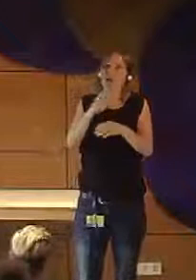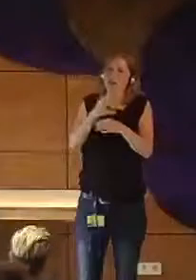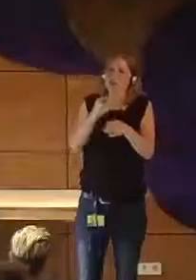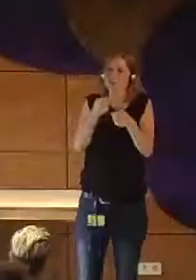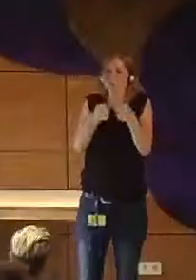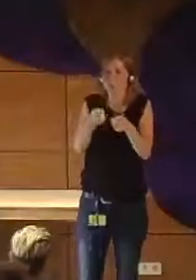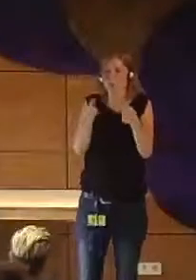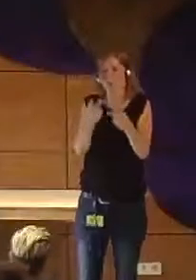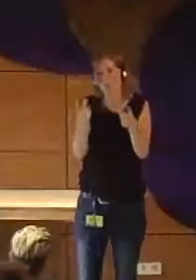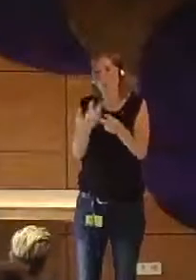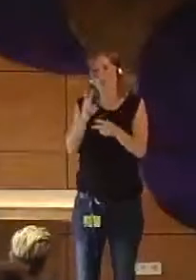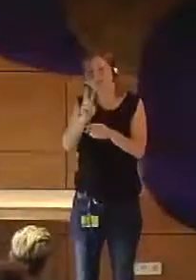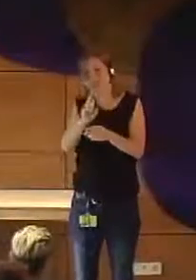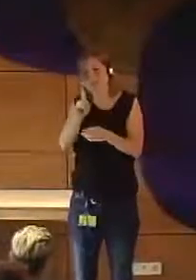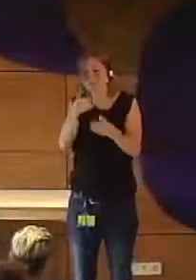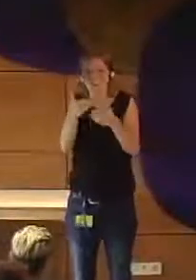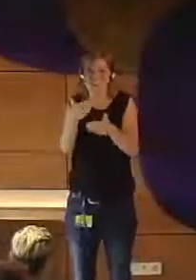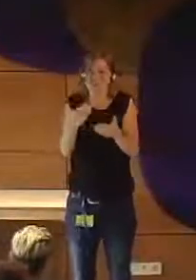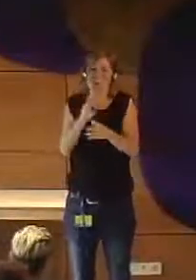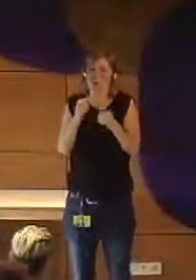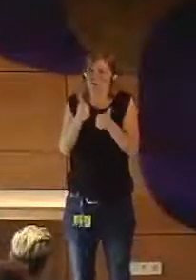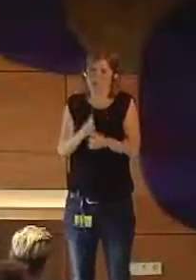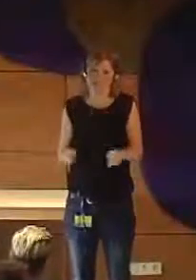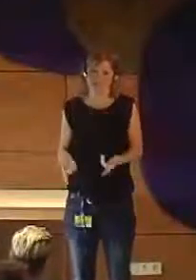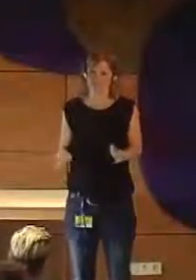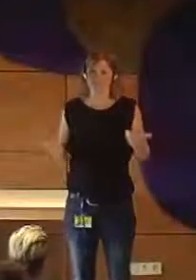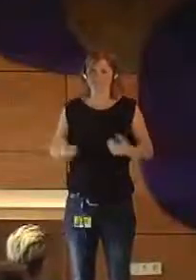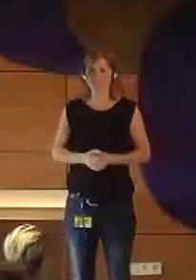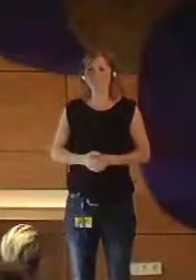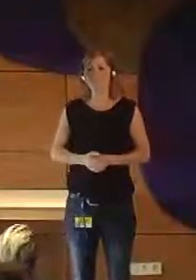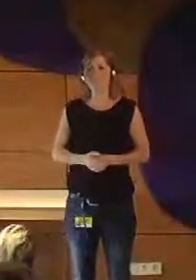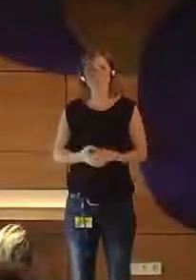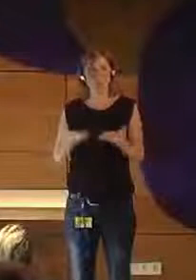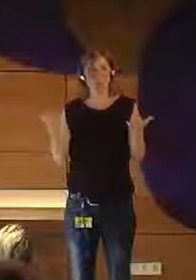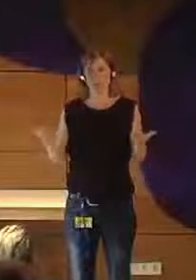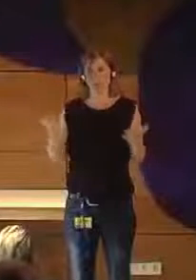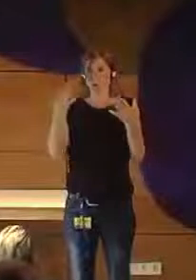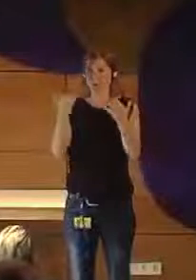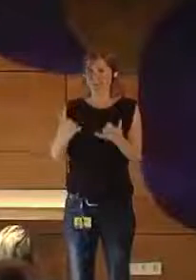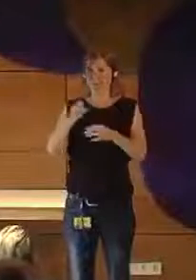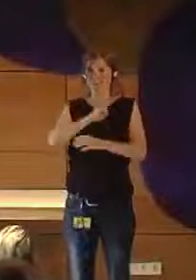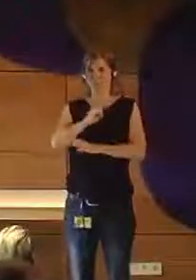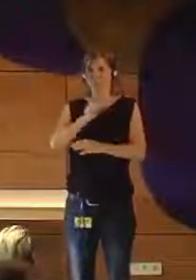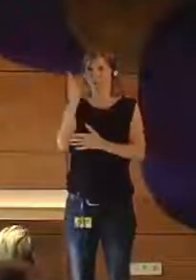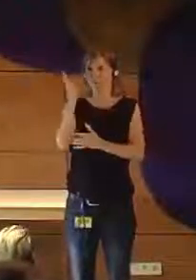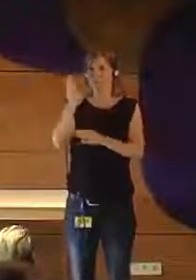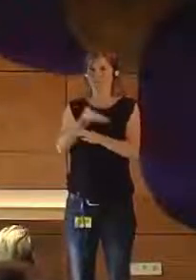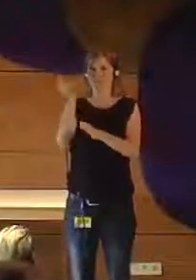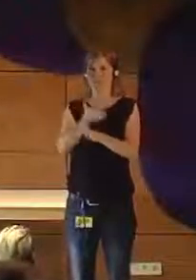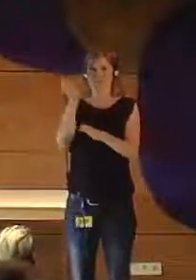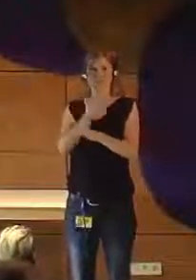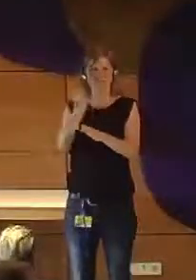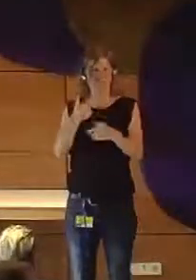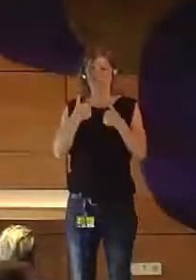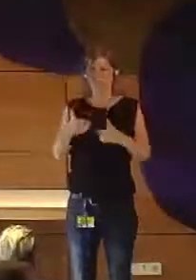together. So that's a quick run through. I'm delighted to say I've got you well before your buffet. I haven't shown